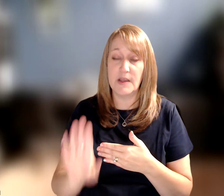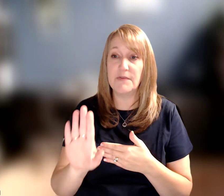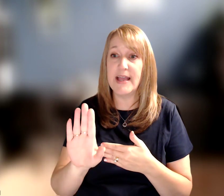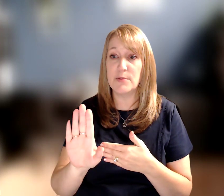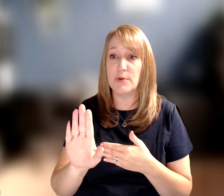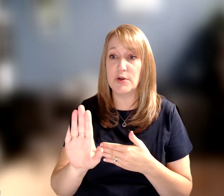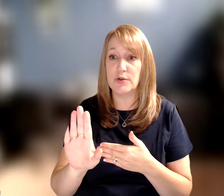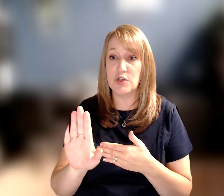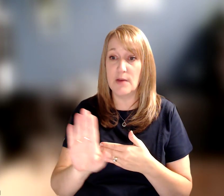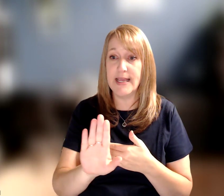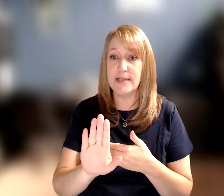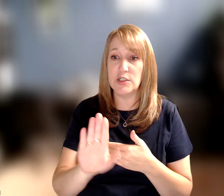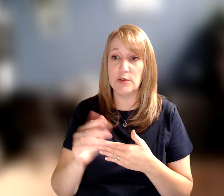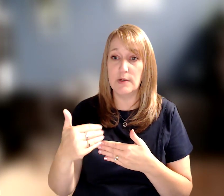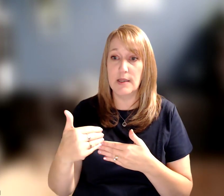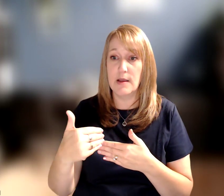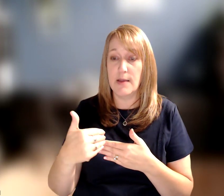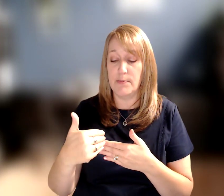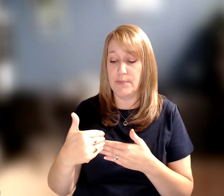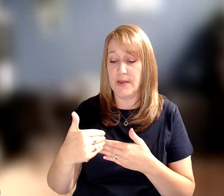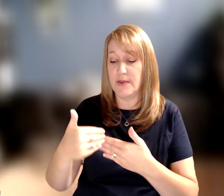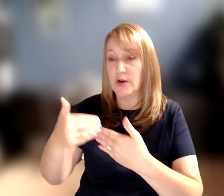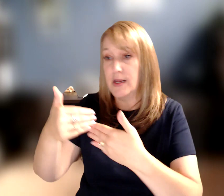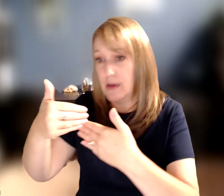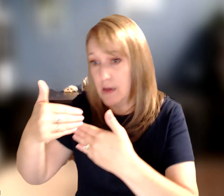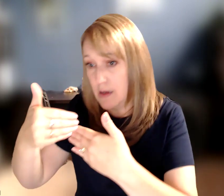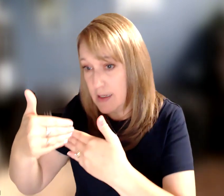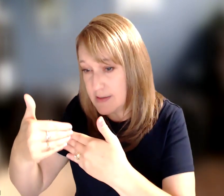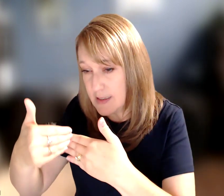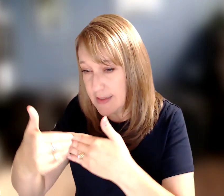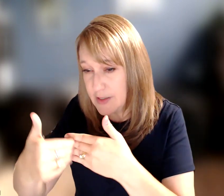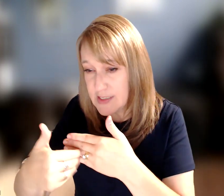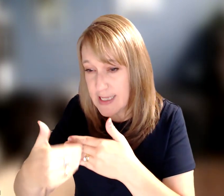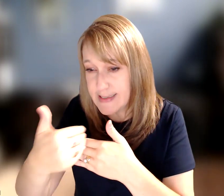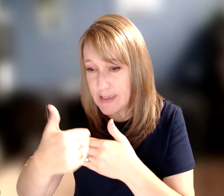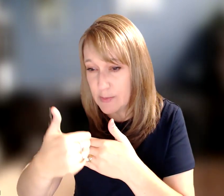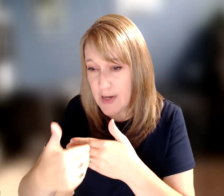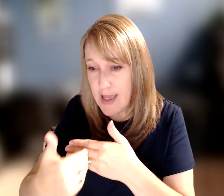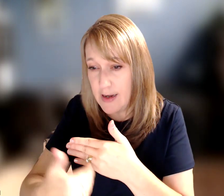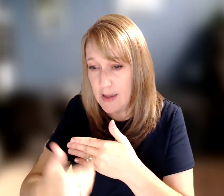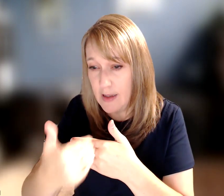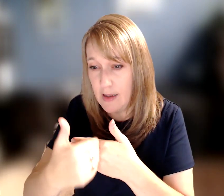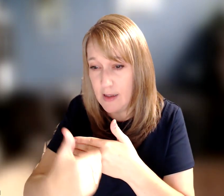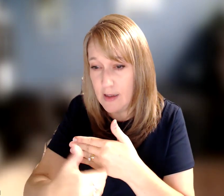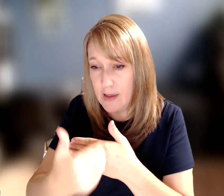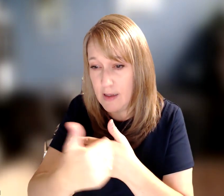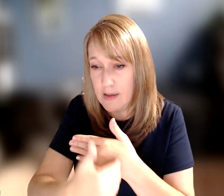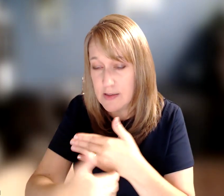a flat hand shape on your dominant hand too. But it's like you're slicing bread. So